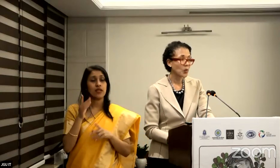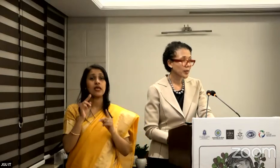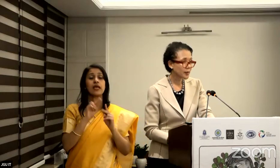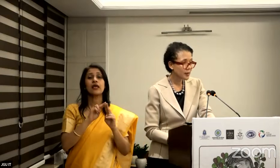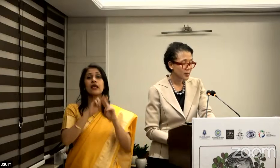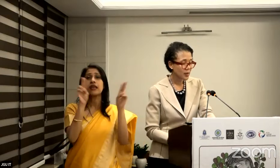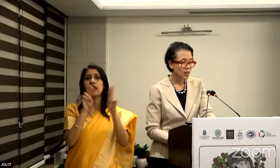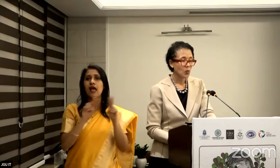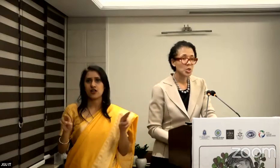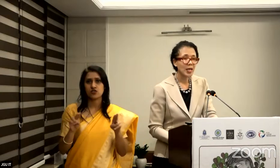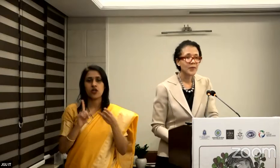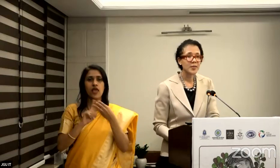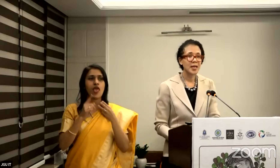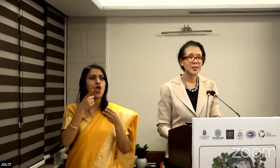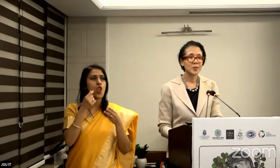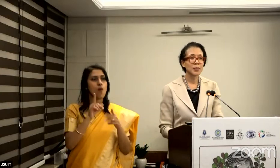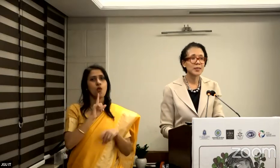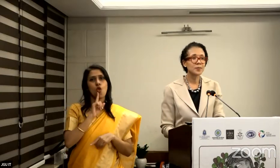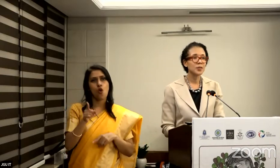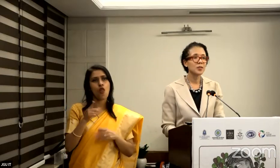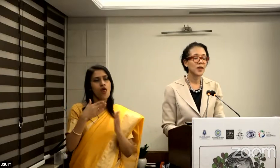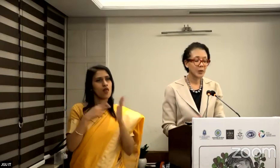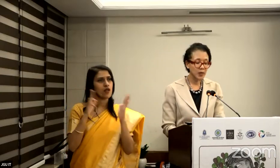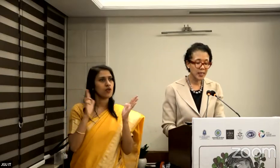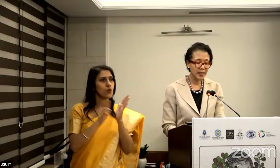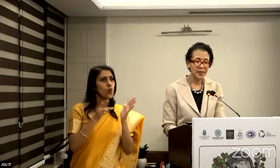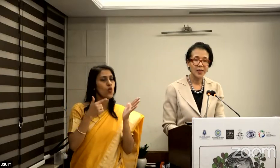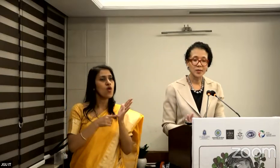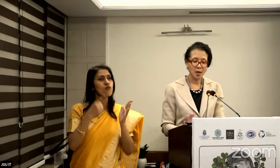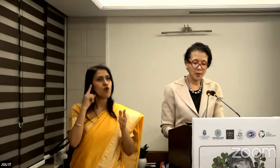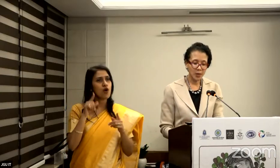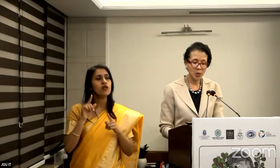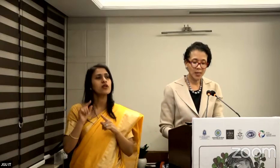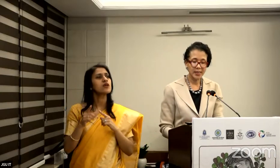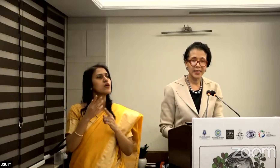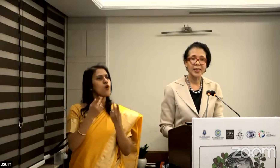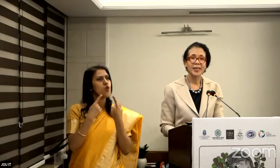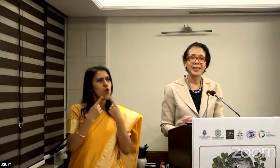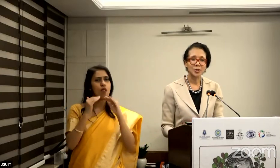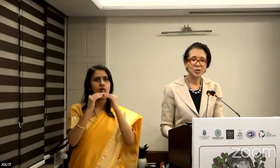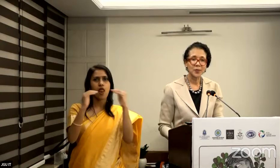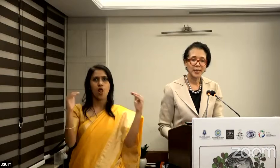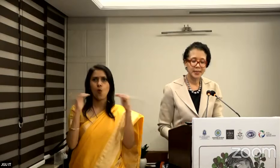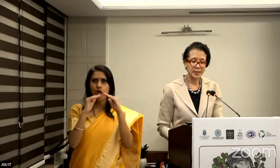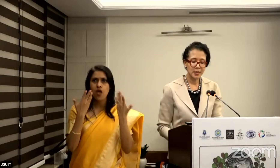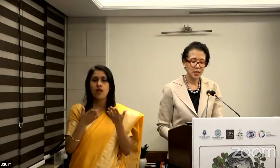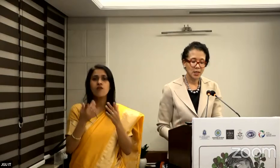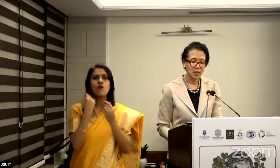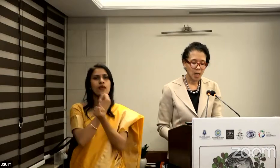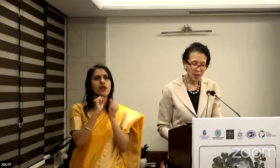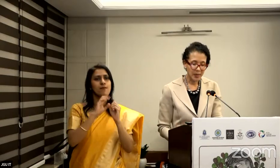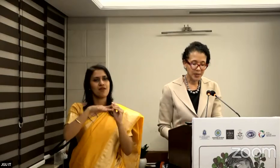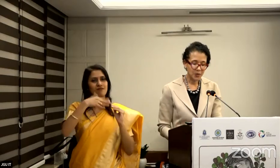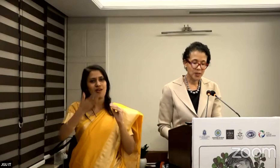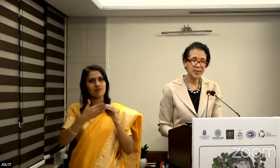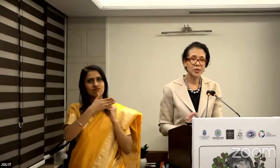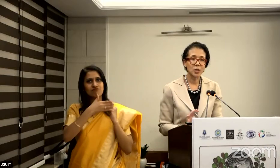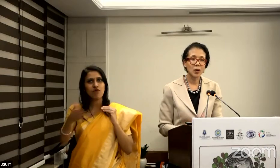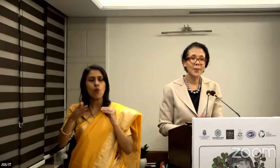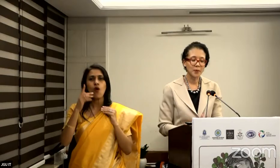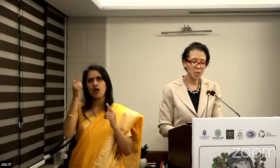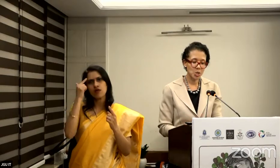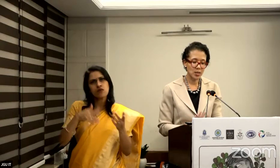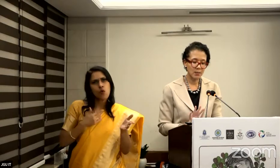economic order, which emphasized the principles of equity, of sovereign equality, interdependence, common interest,